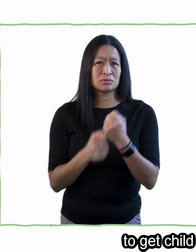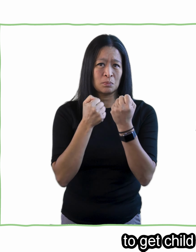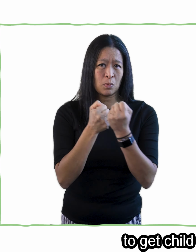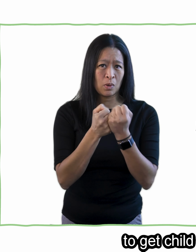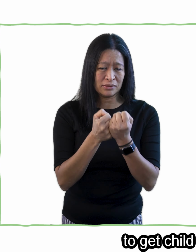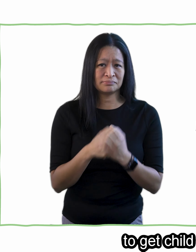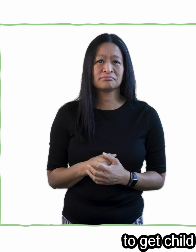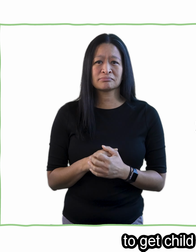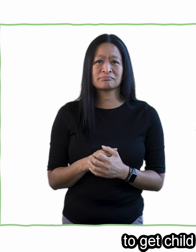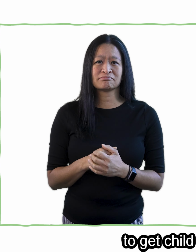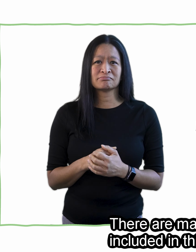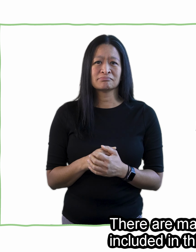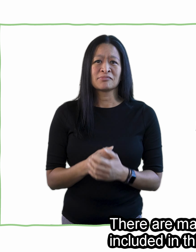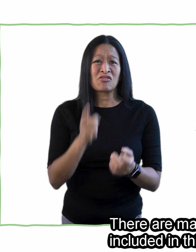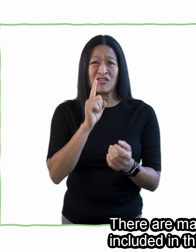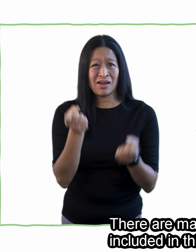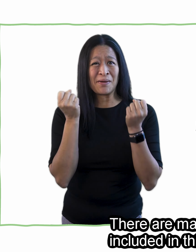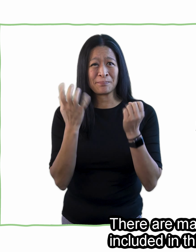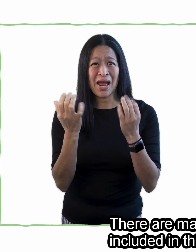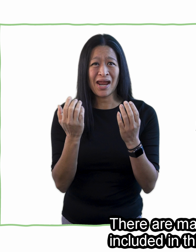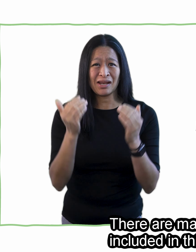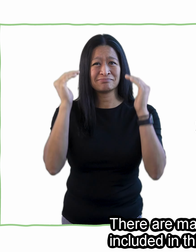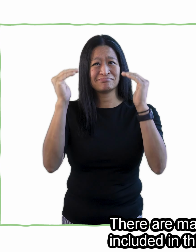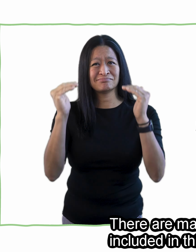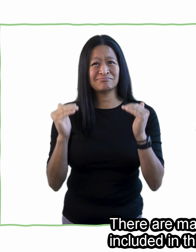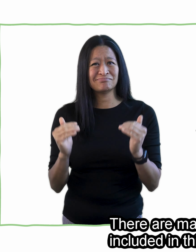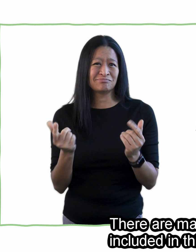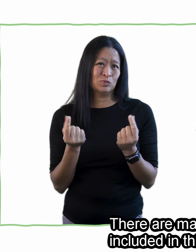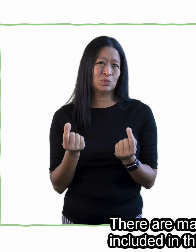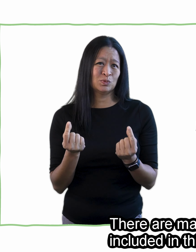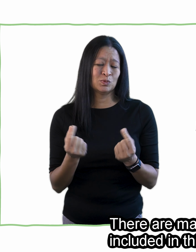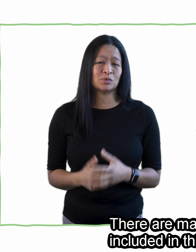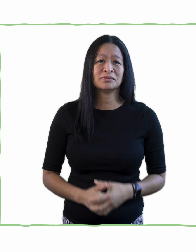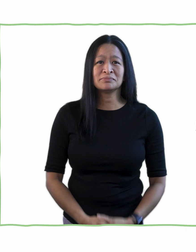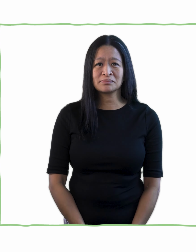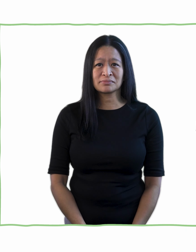support. There are many steps included in this process.